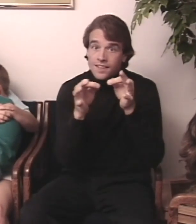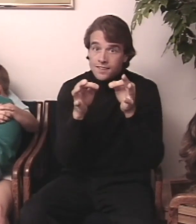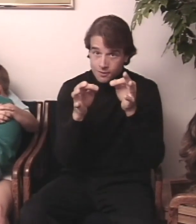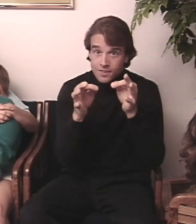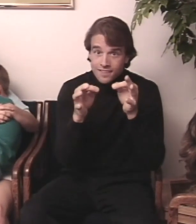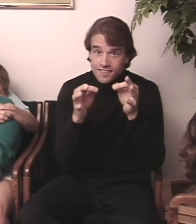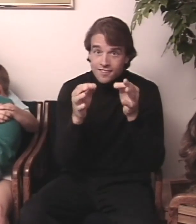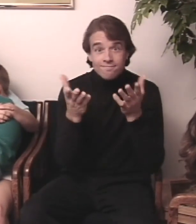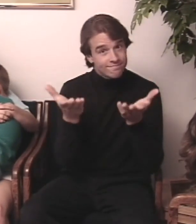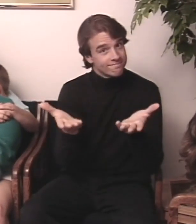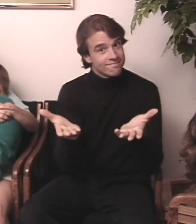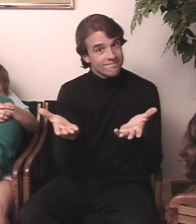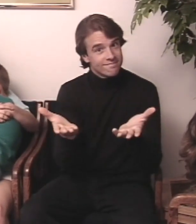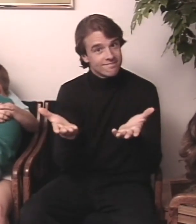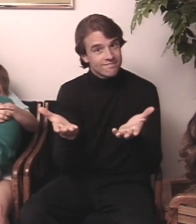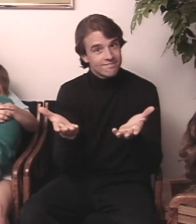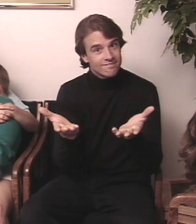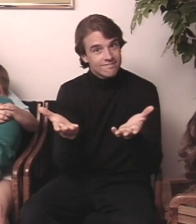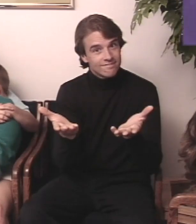note. Okay?